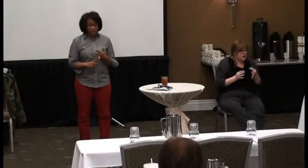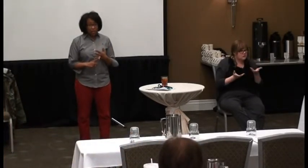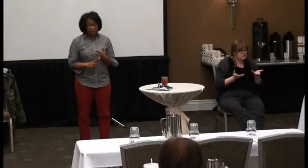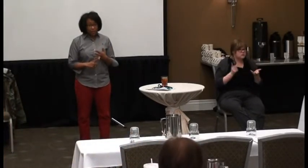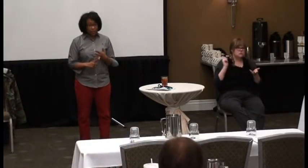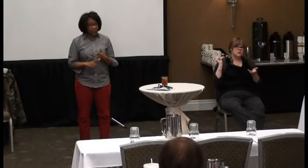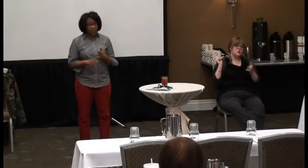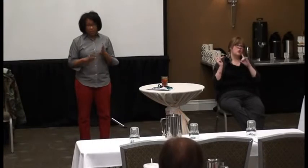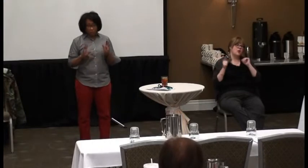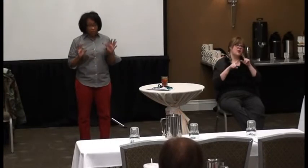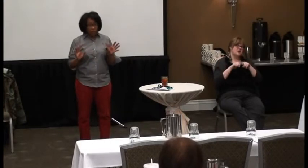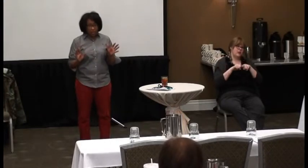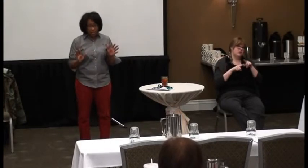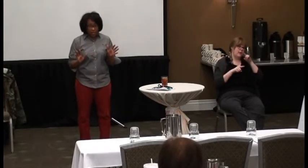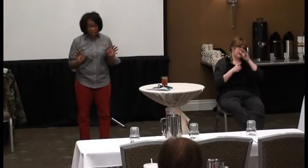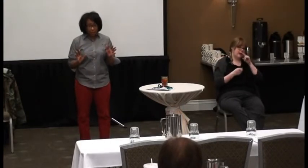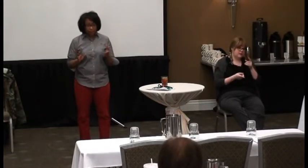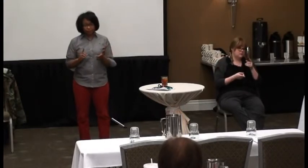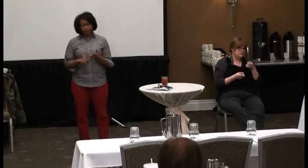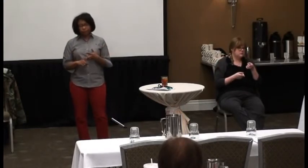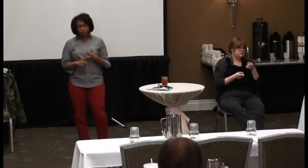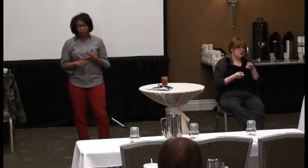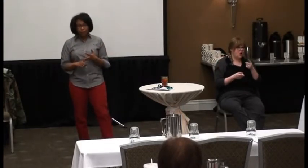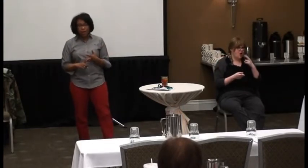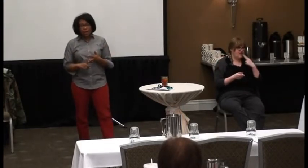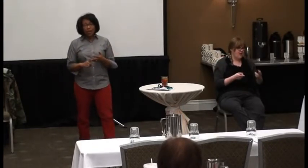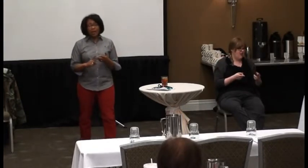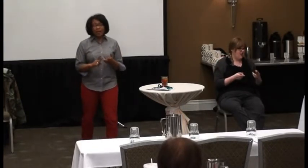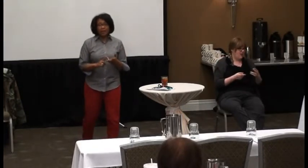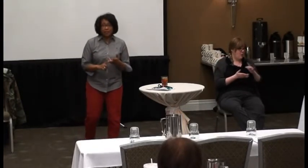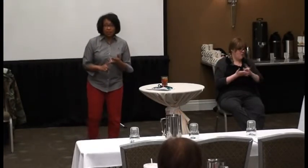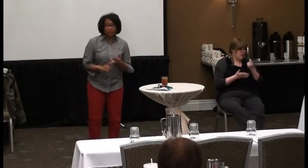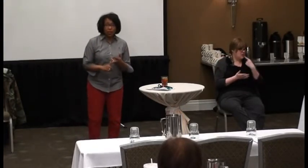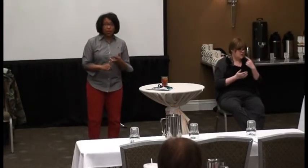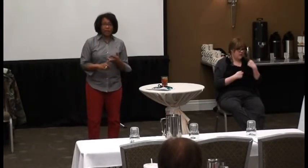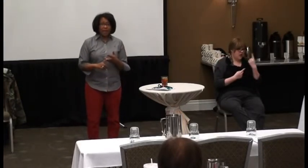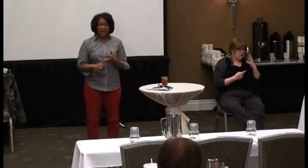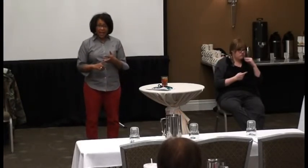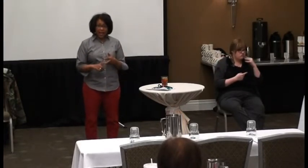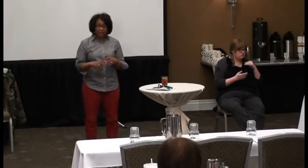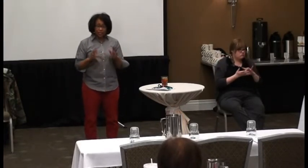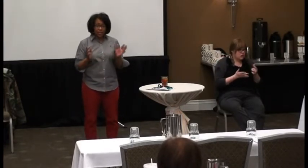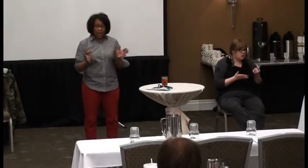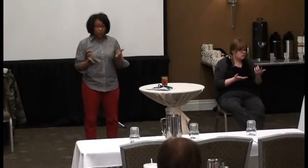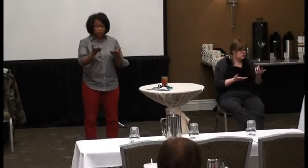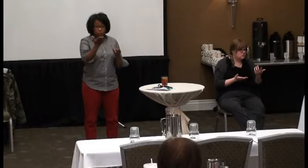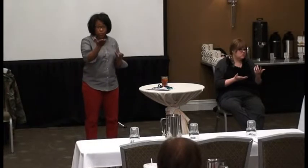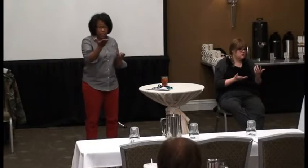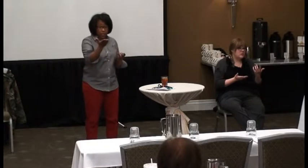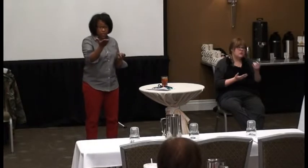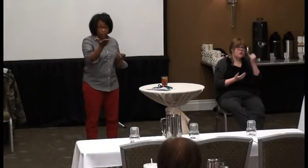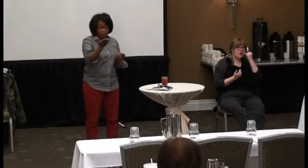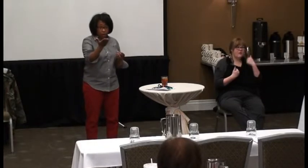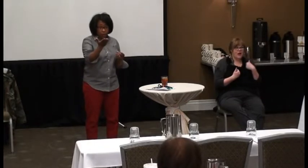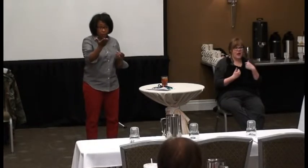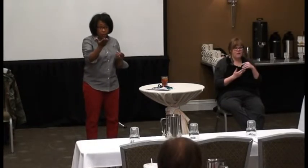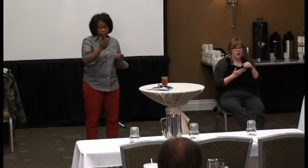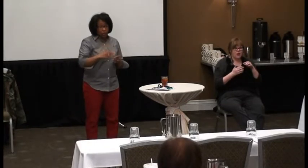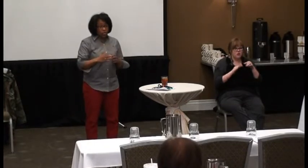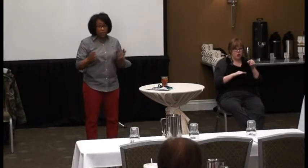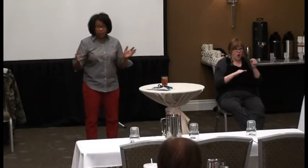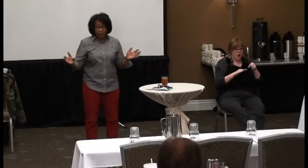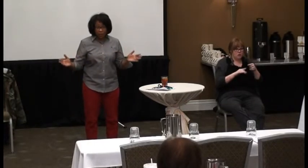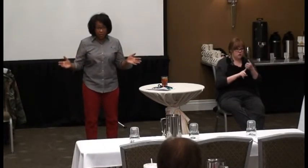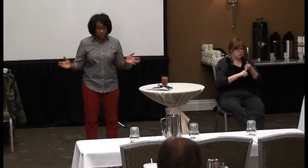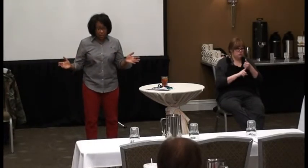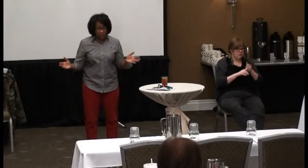medication or not, if they've ever been on anything. And so if I have a child who's in kindergarten,